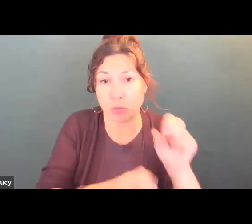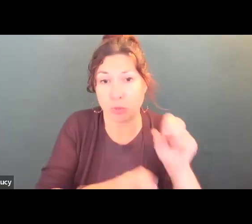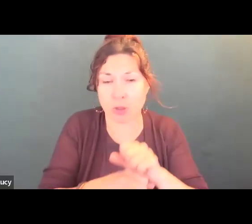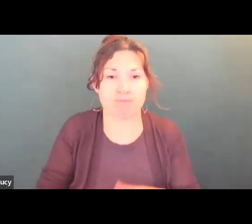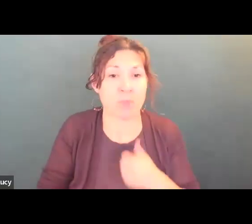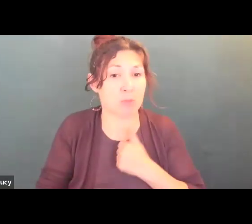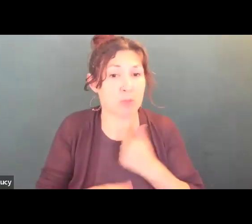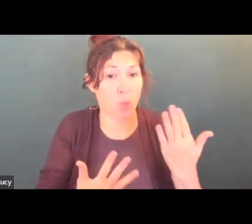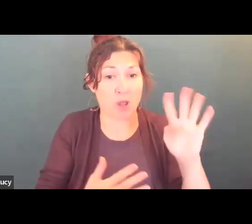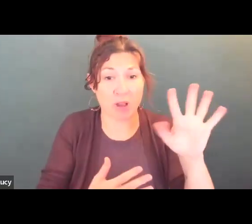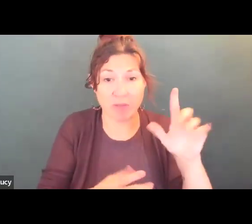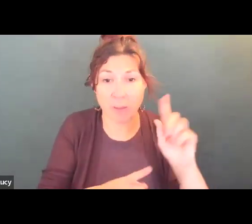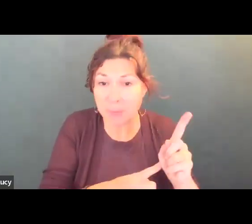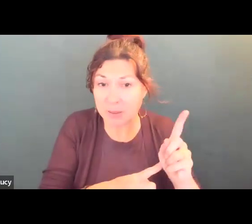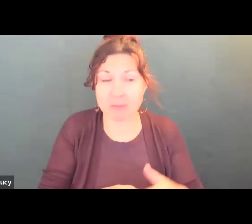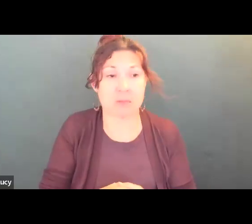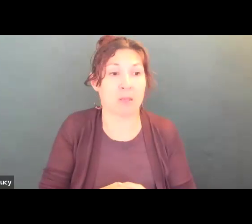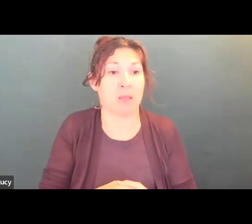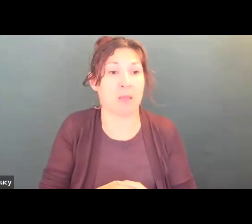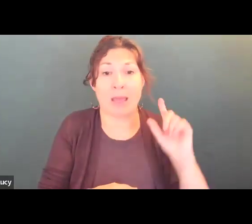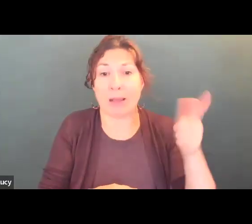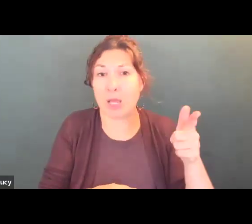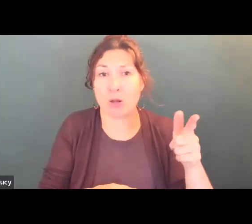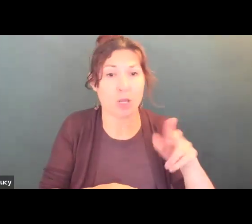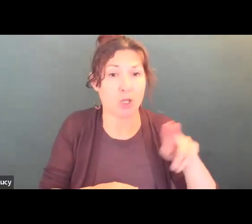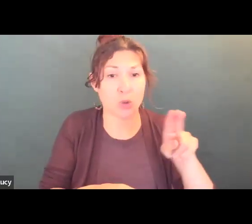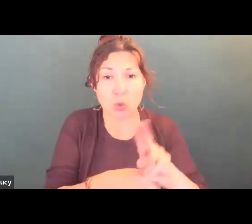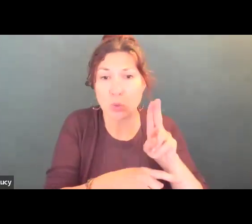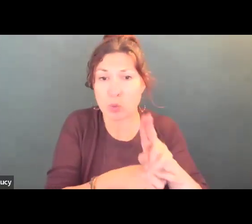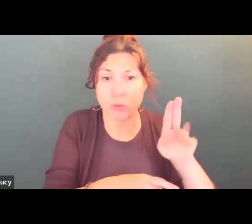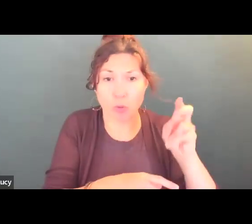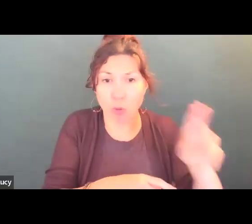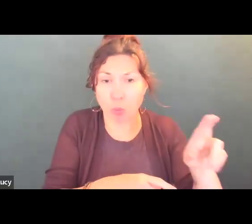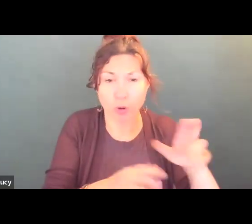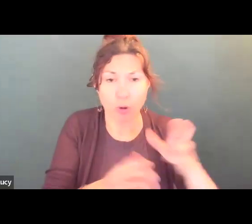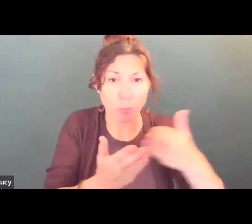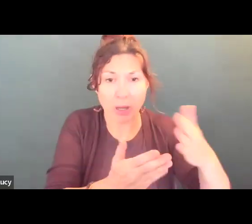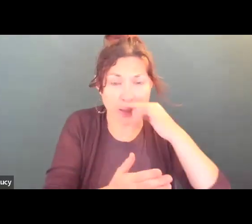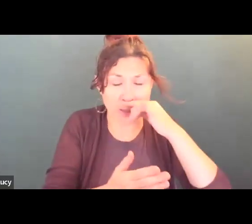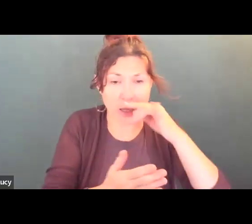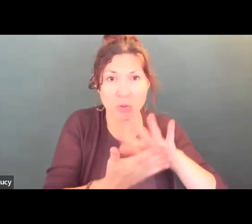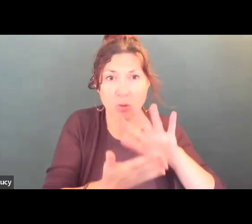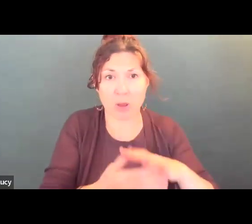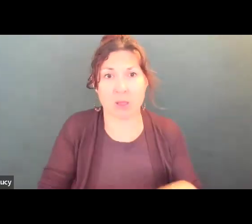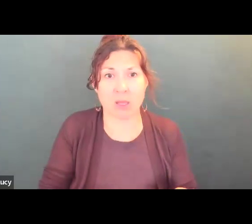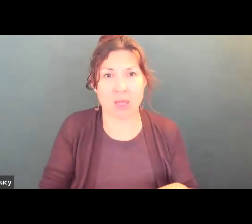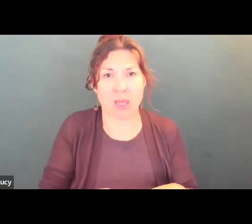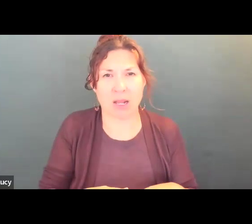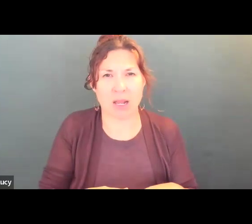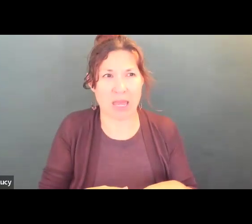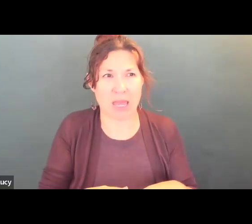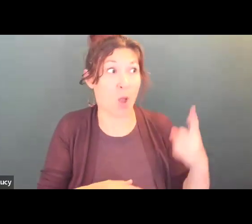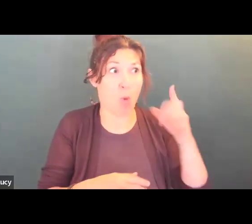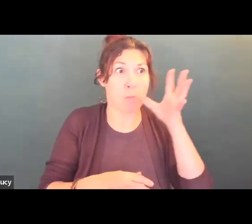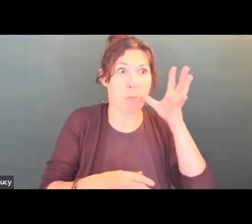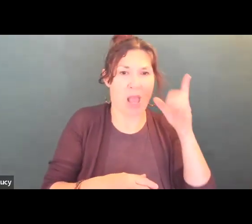45 minutes and then had to take Uber to bring your kid to school, or in the case we heard, like a whole week of no. And I'm